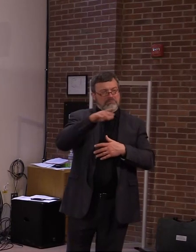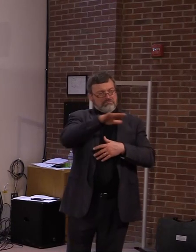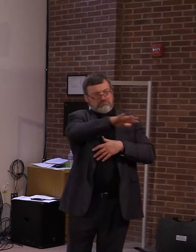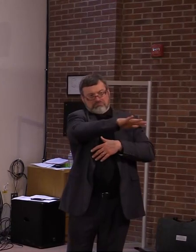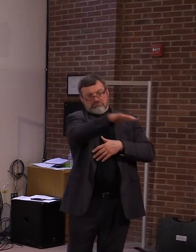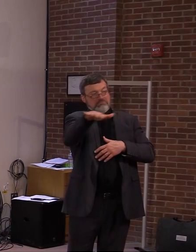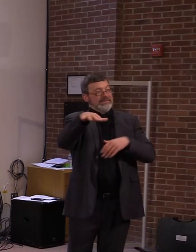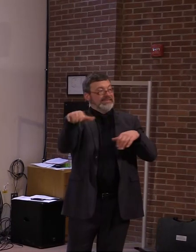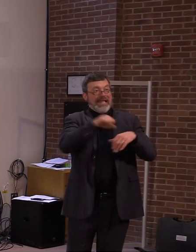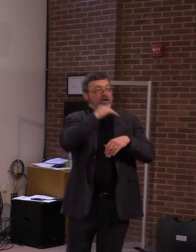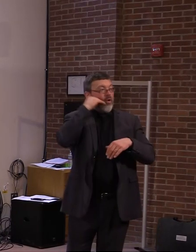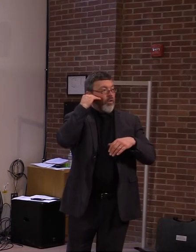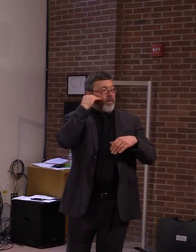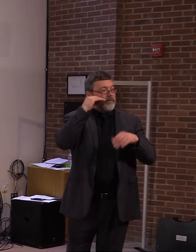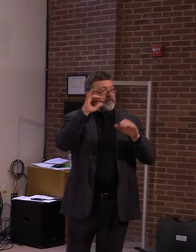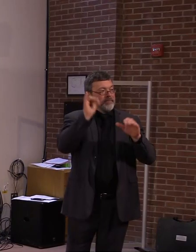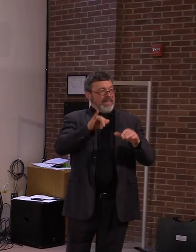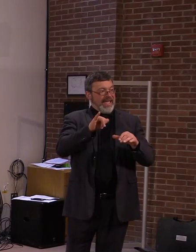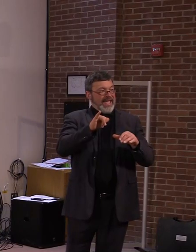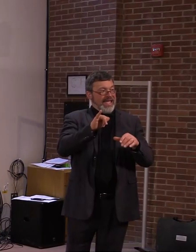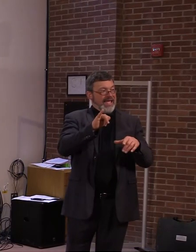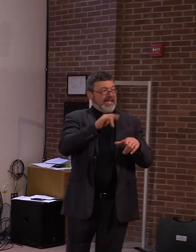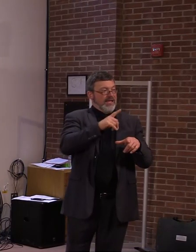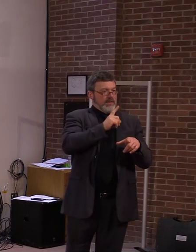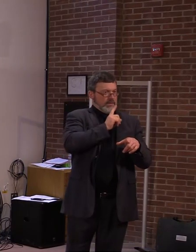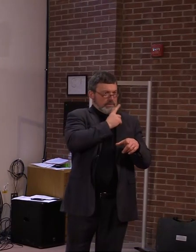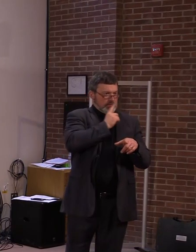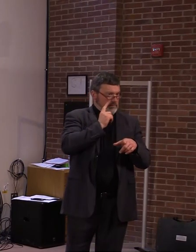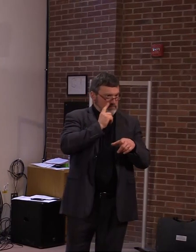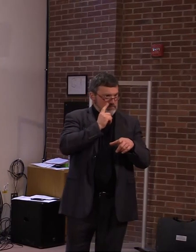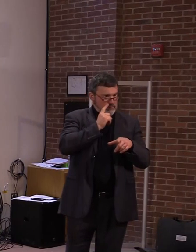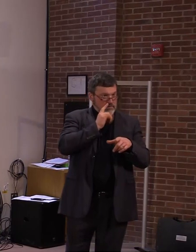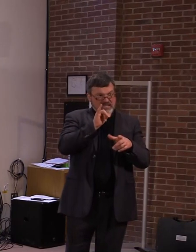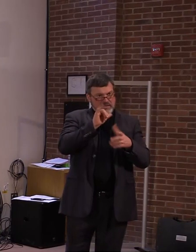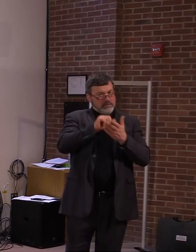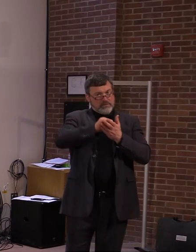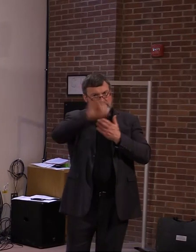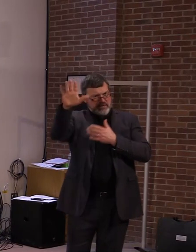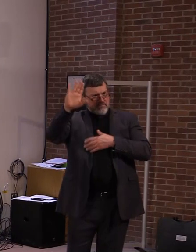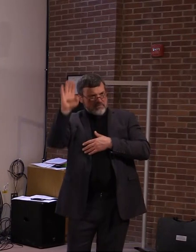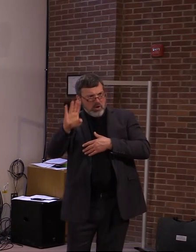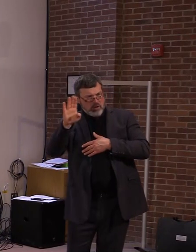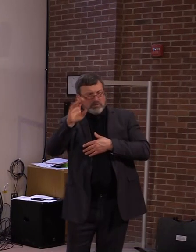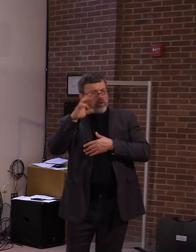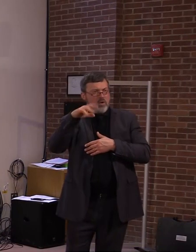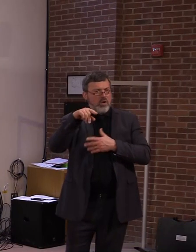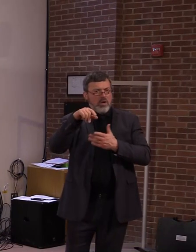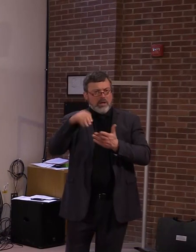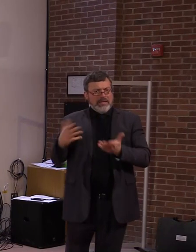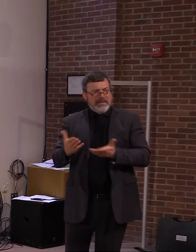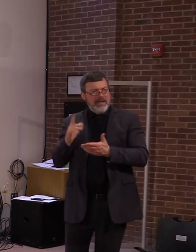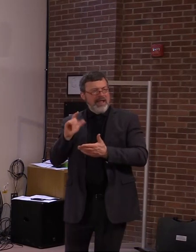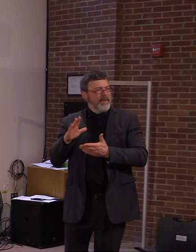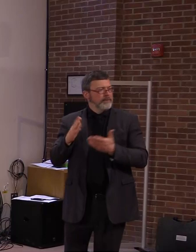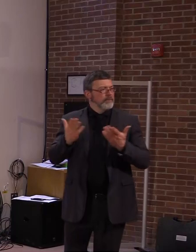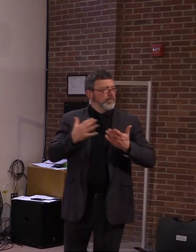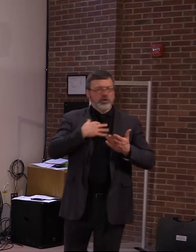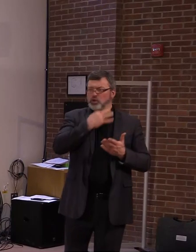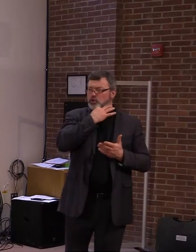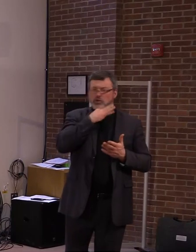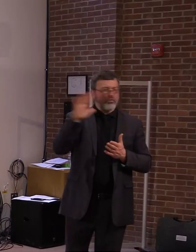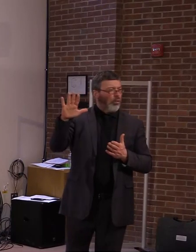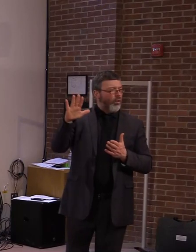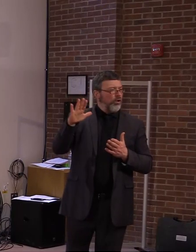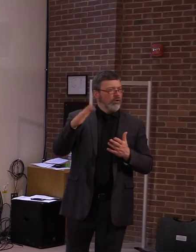lab tests is? I've seen some reports that suggest states at-home tests exceed the number of tests that the state